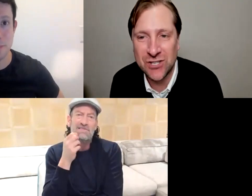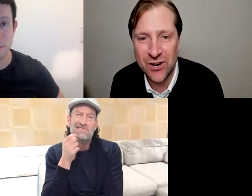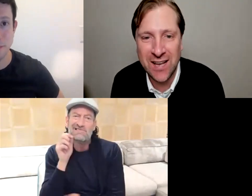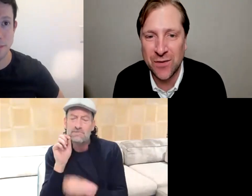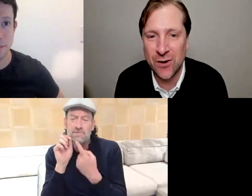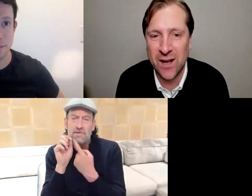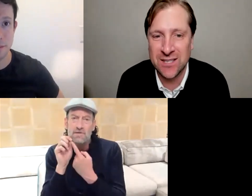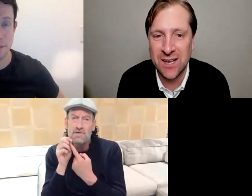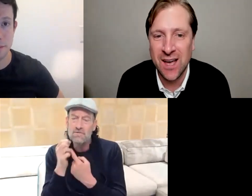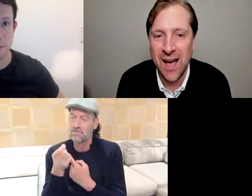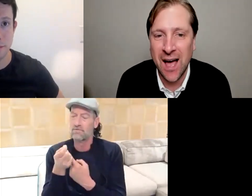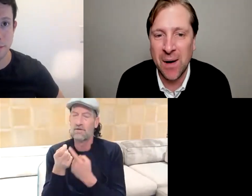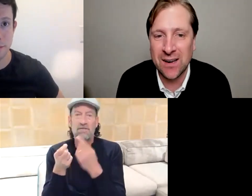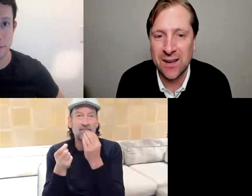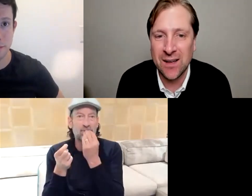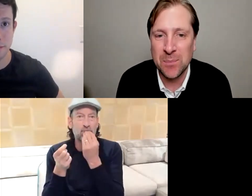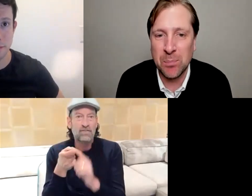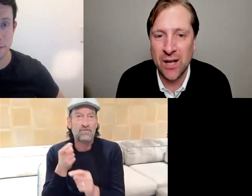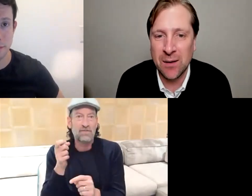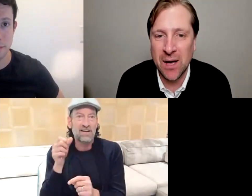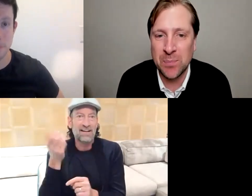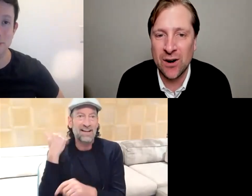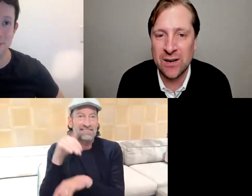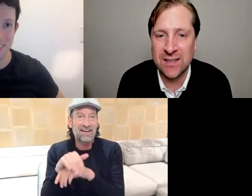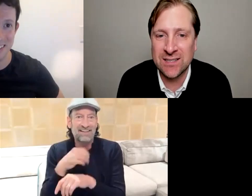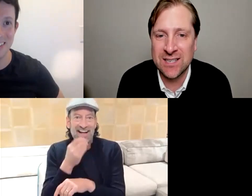my shirt as Frank Rossi. I might be